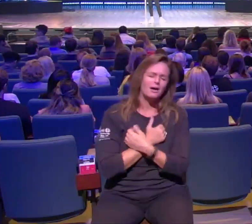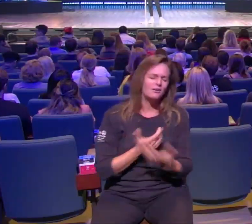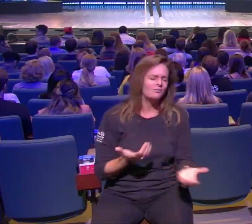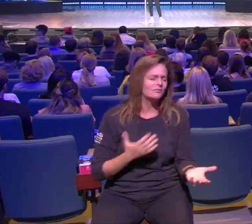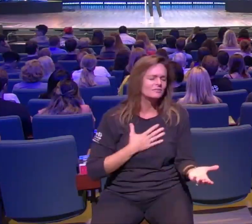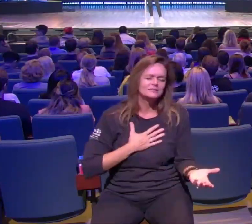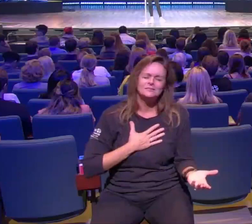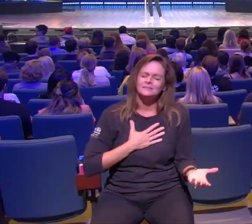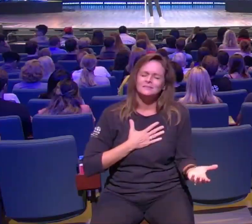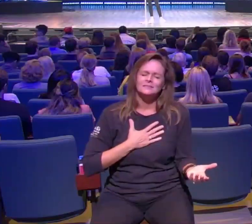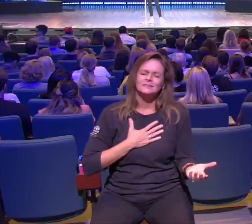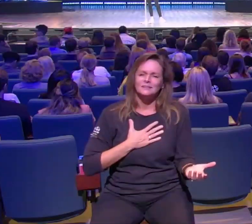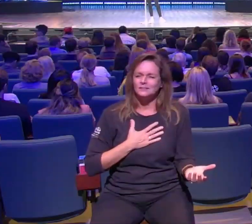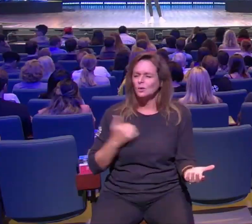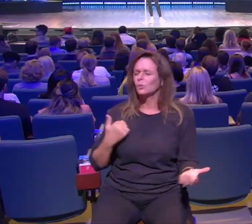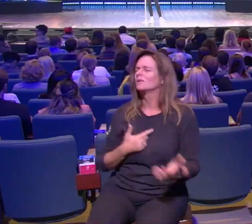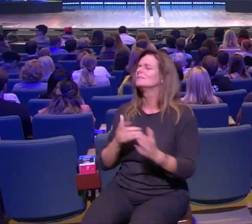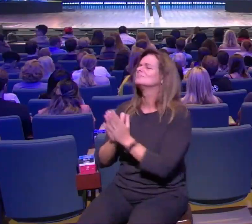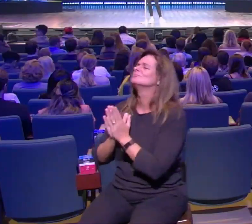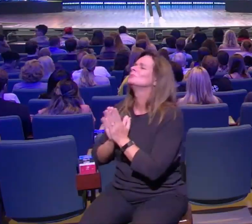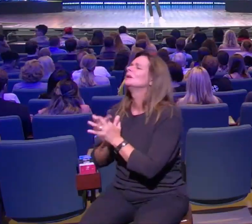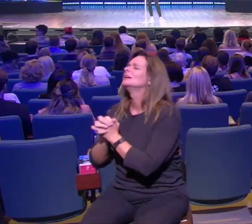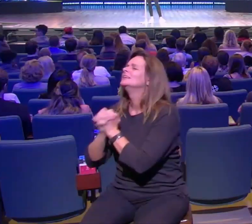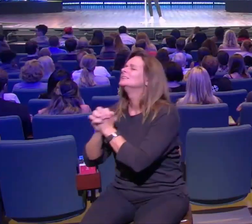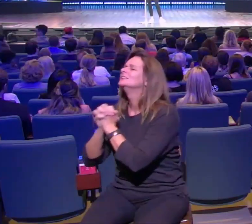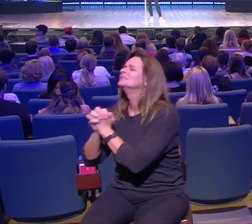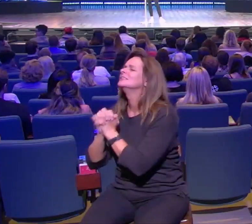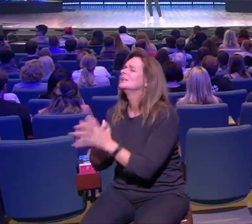who stands ready to answer our prayers. See,